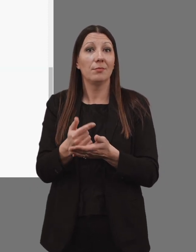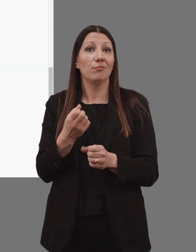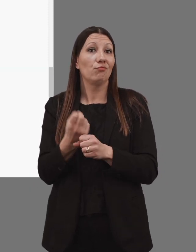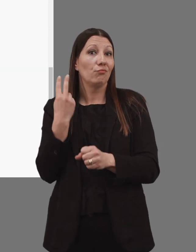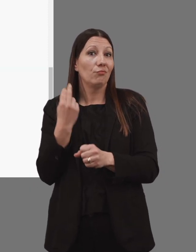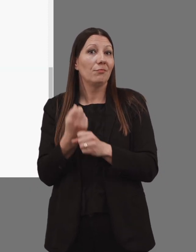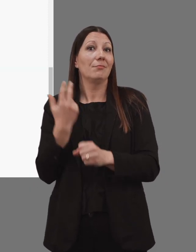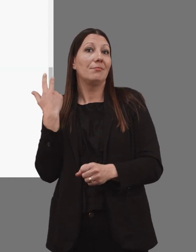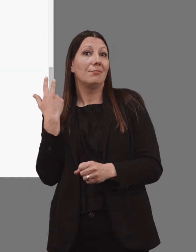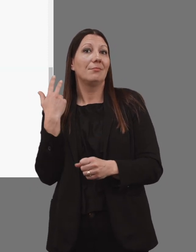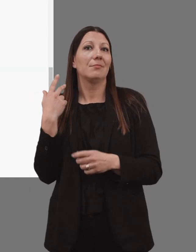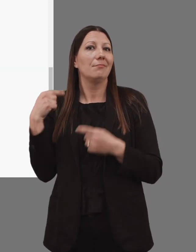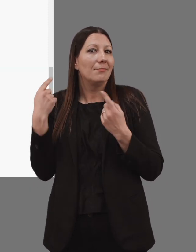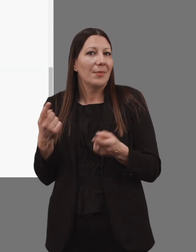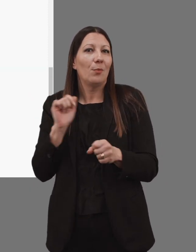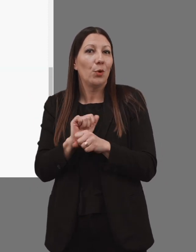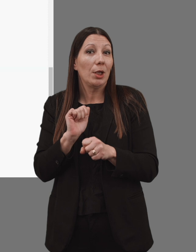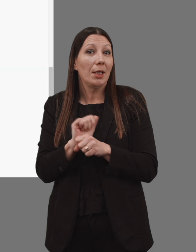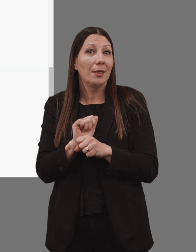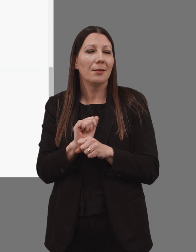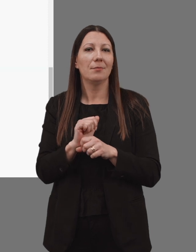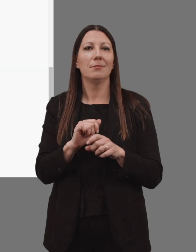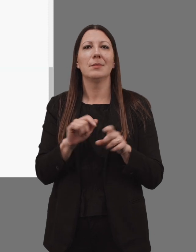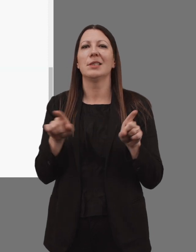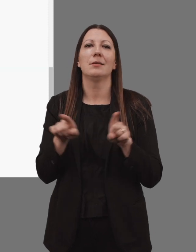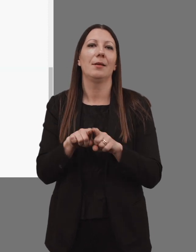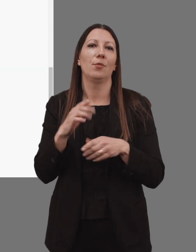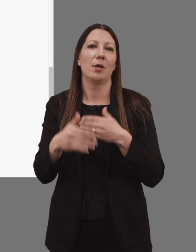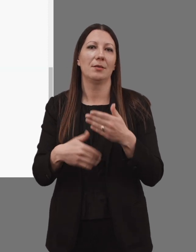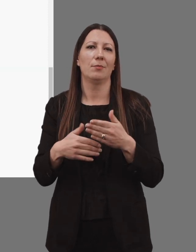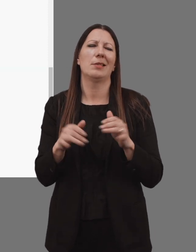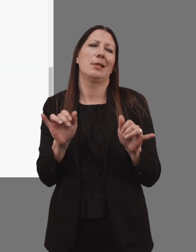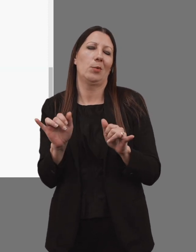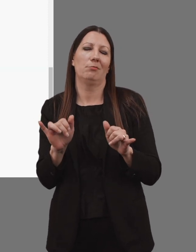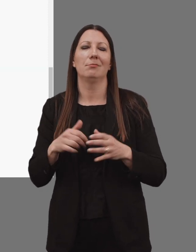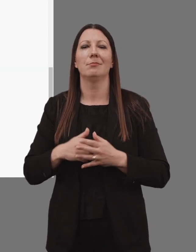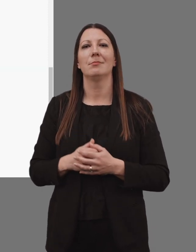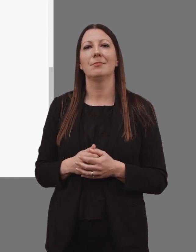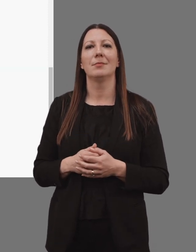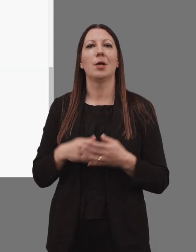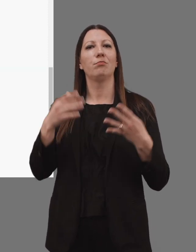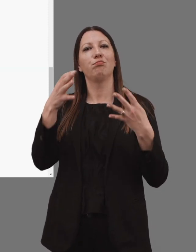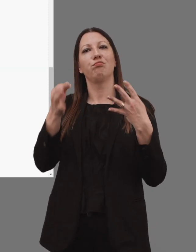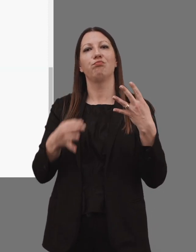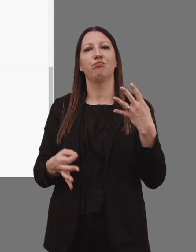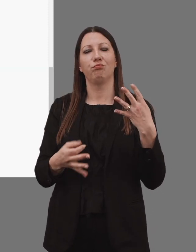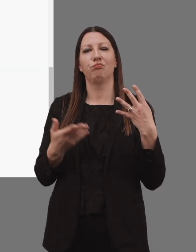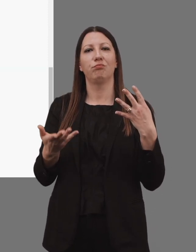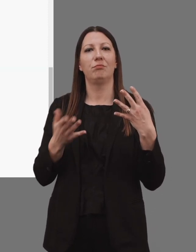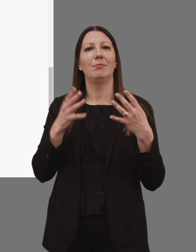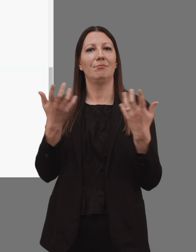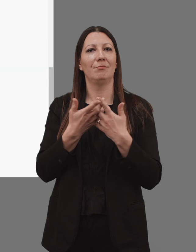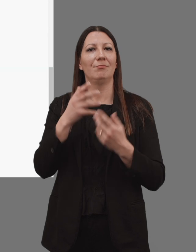then, same process as well, pretty similar anyway. So any of these categories. So today,